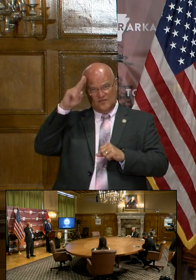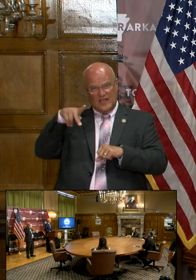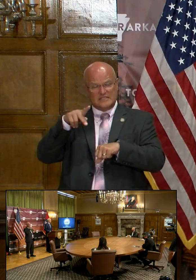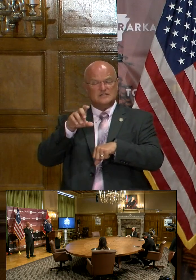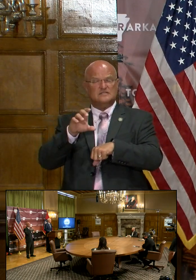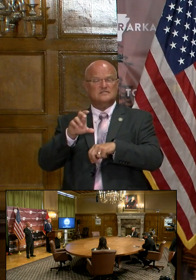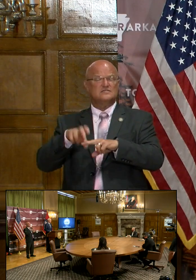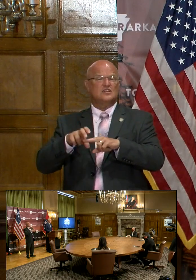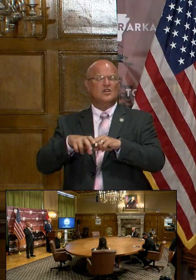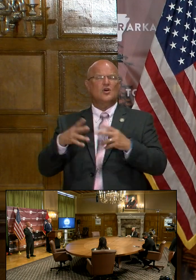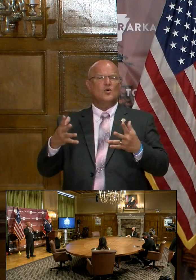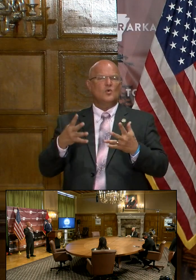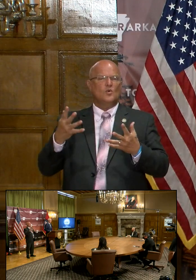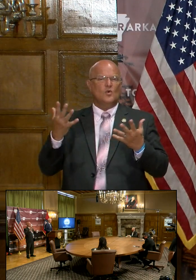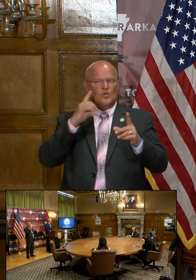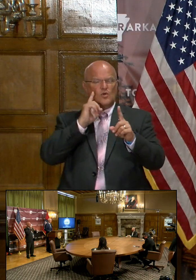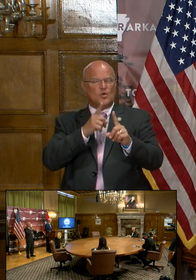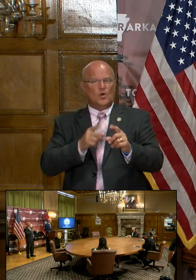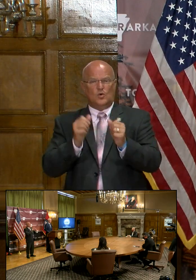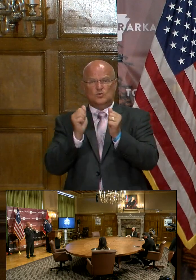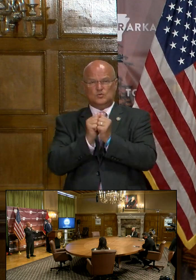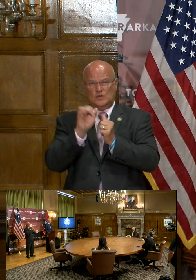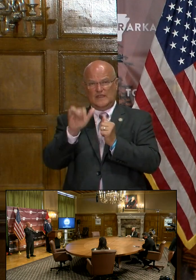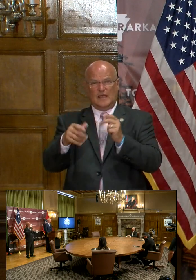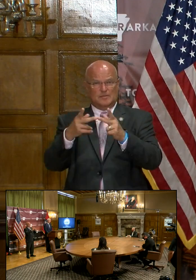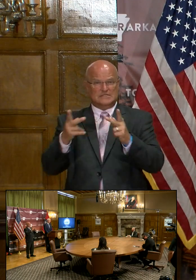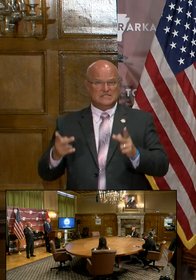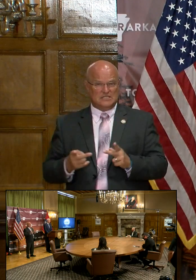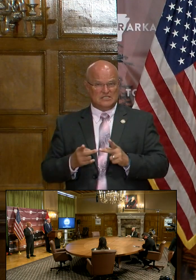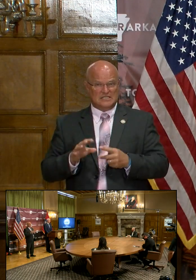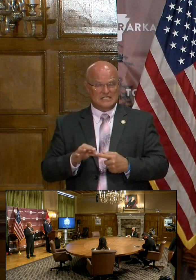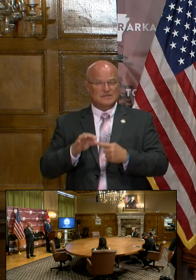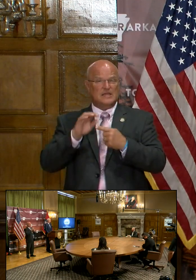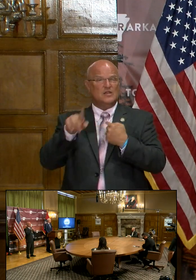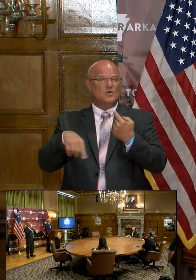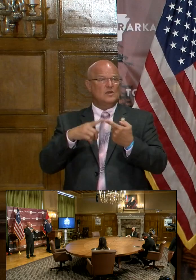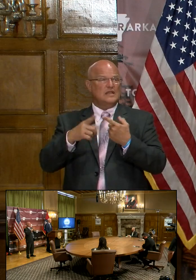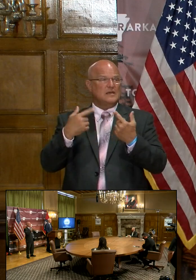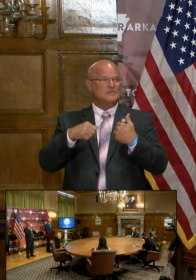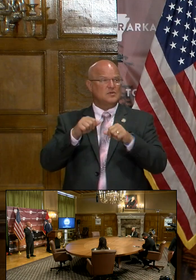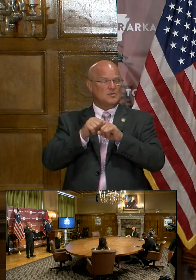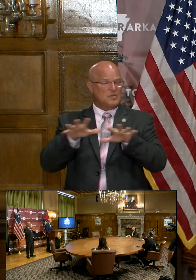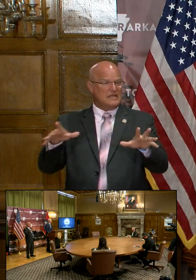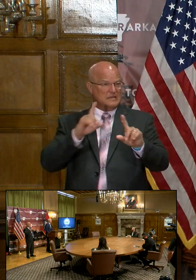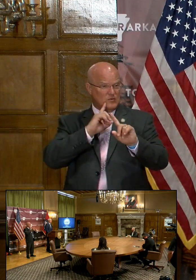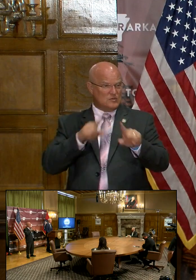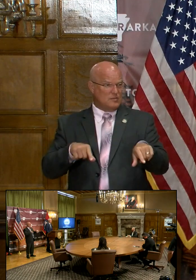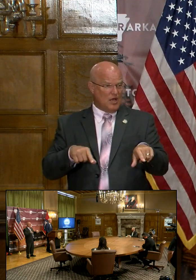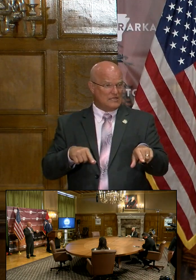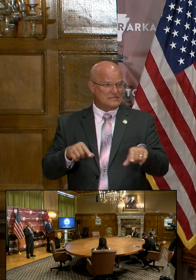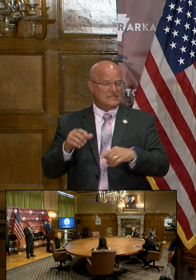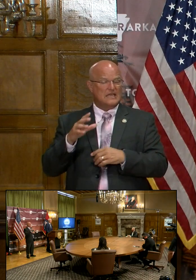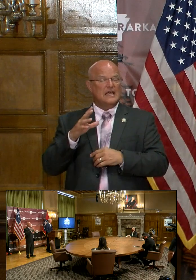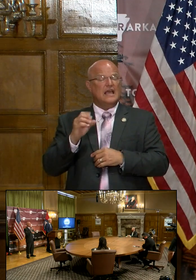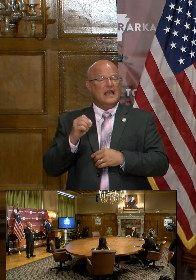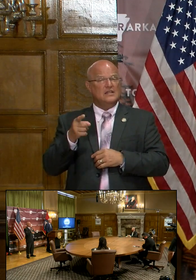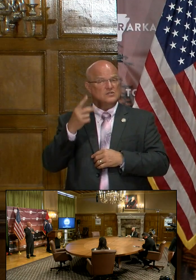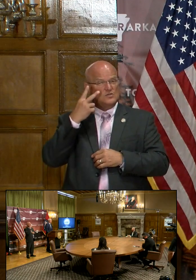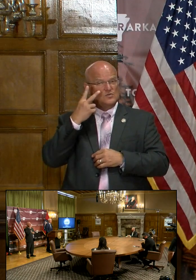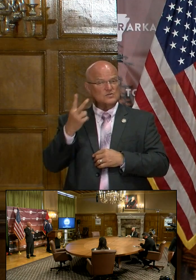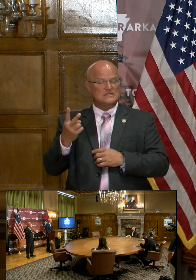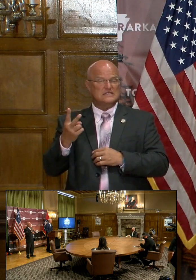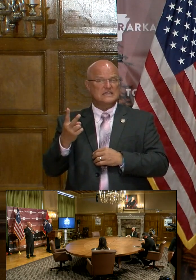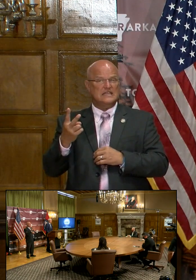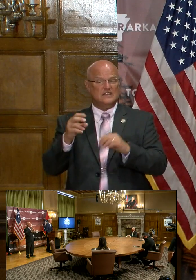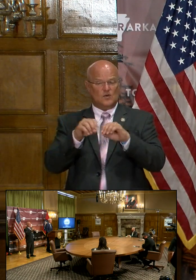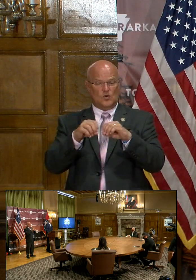Wanted to see kind of what your goals were with that position, especially when it comes to pandemic response. And do you see